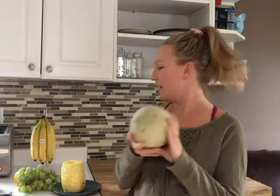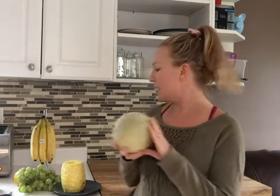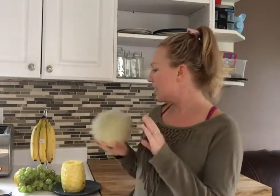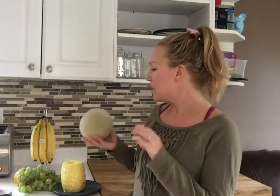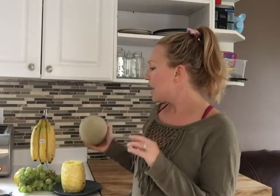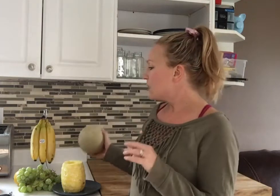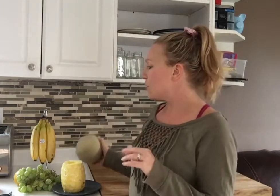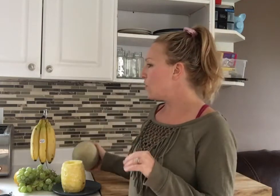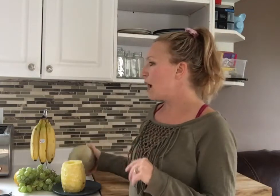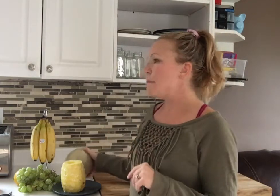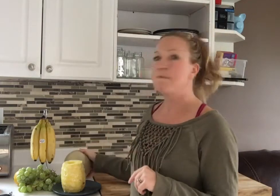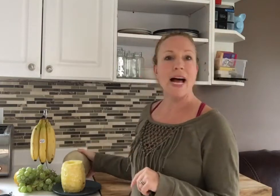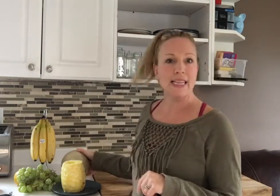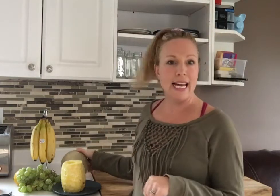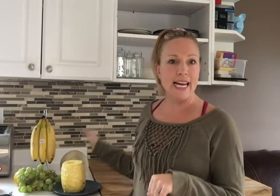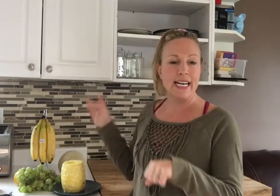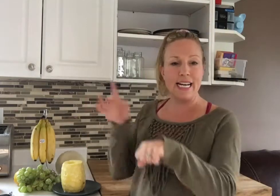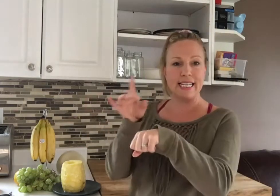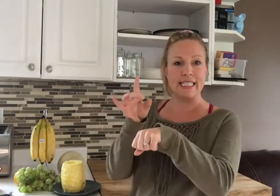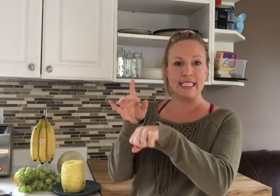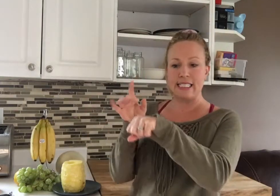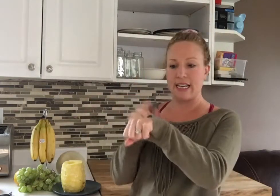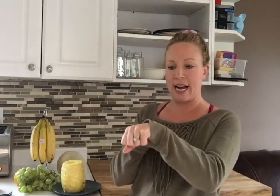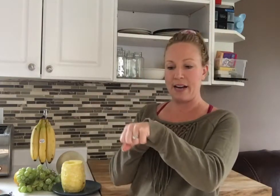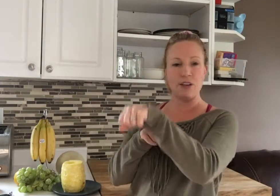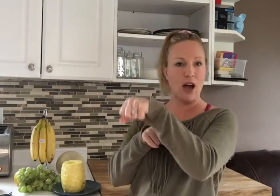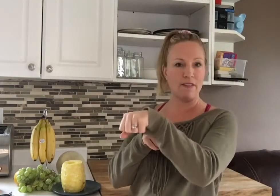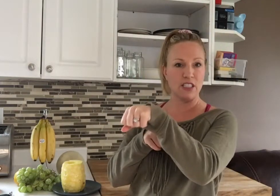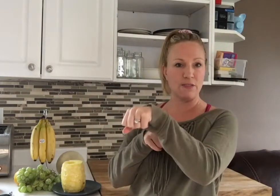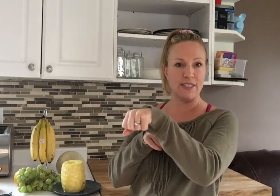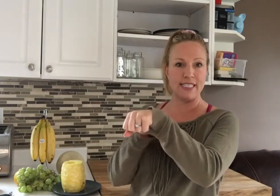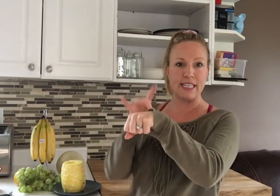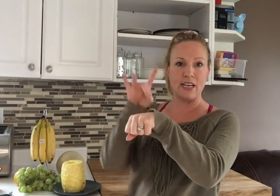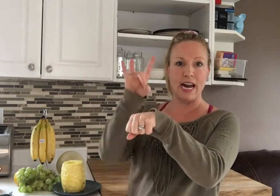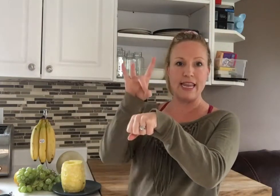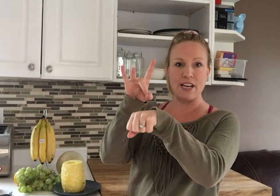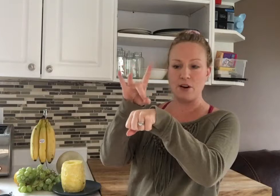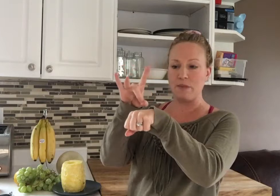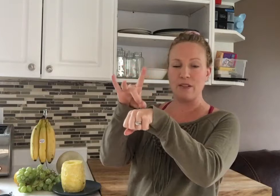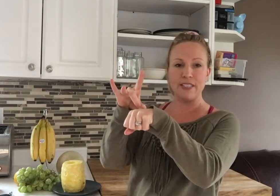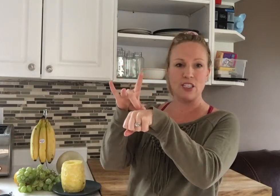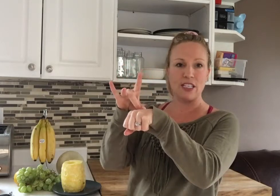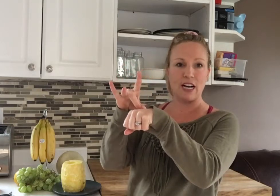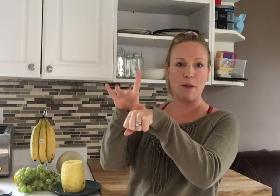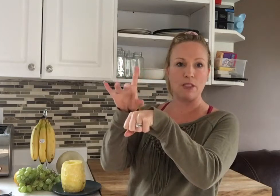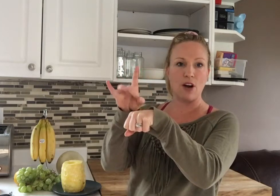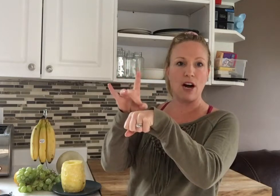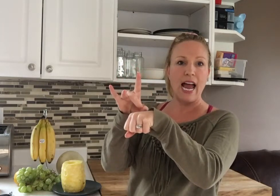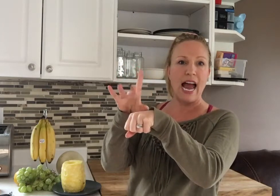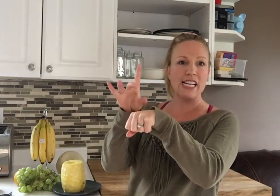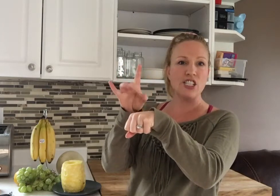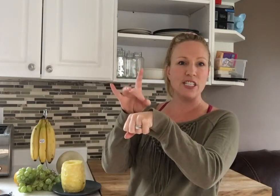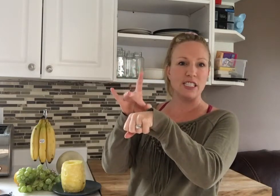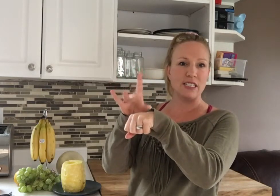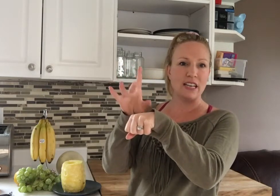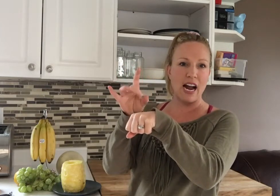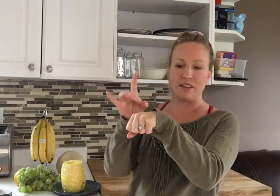here. So a melon is, you have a little fist here, and then your middle finger is going to come along and just kind of